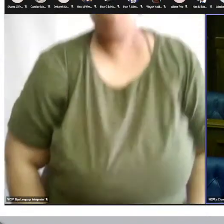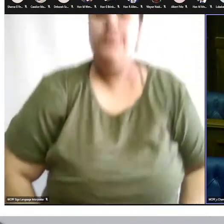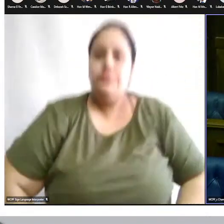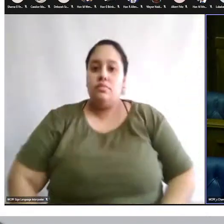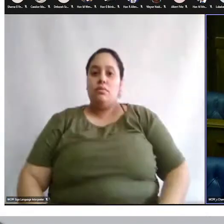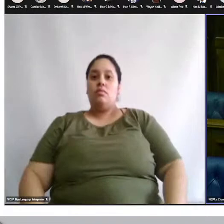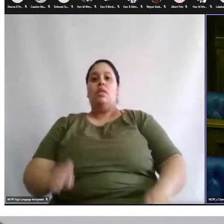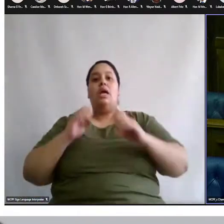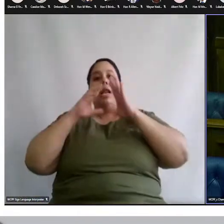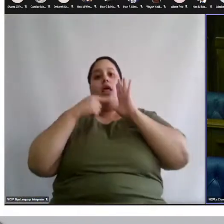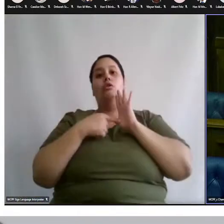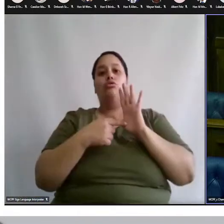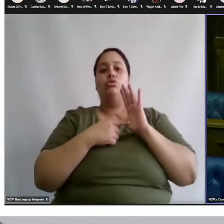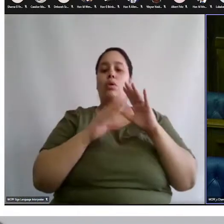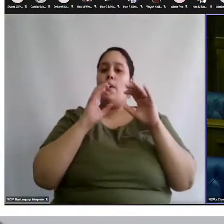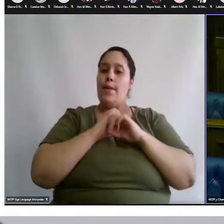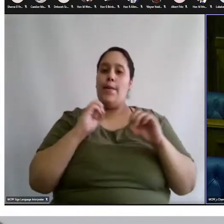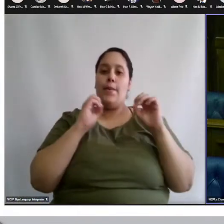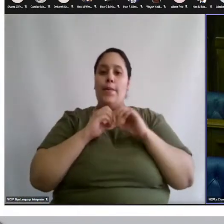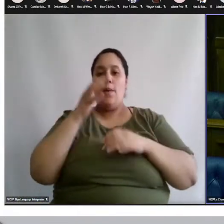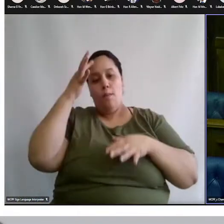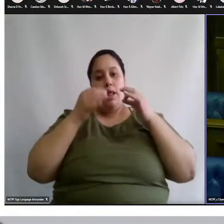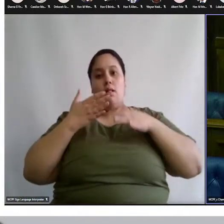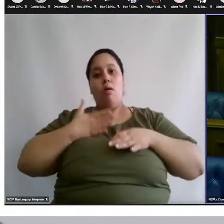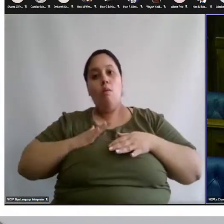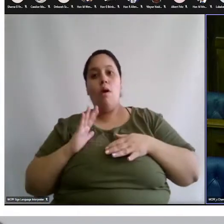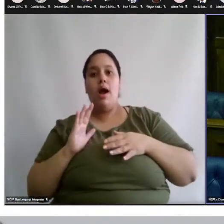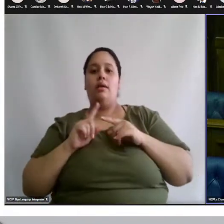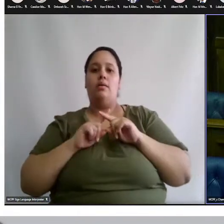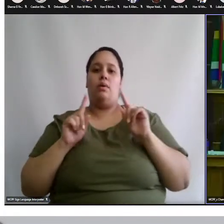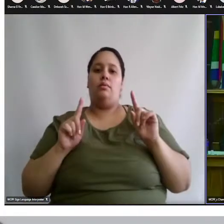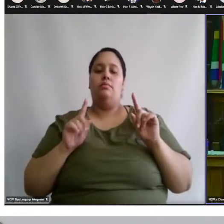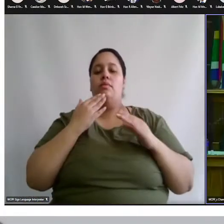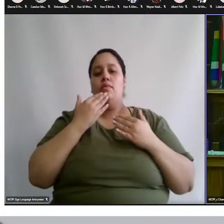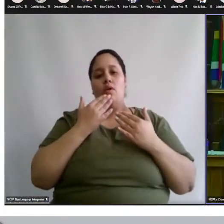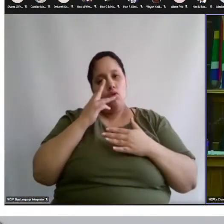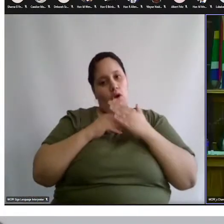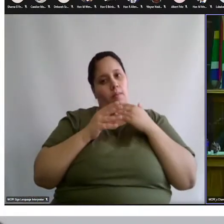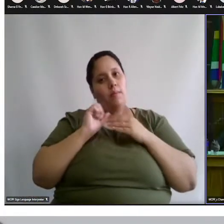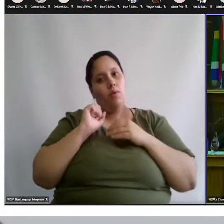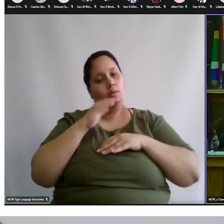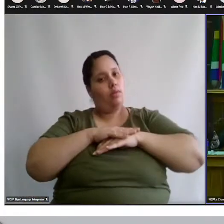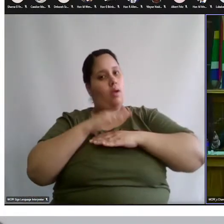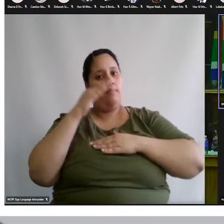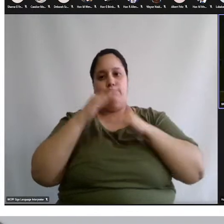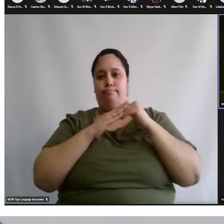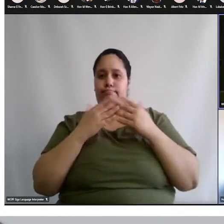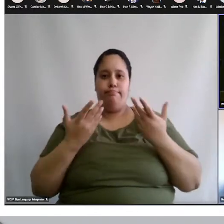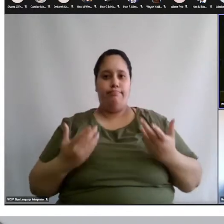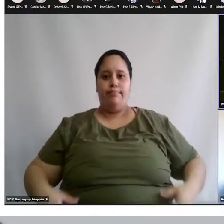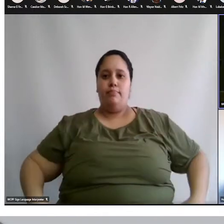are scared of the city of Cape Town. Thank you, Honorable Dagmo, your time is up. Thank you.